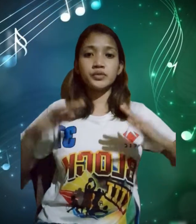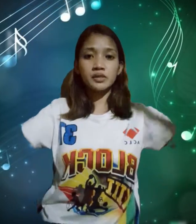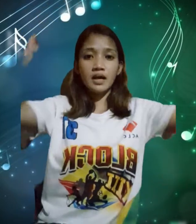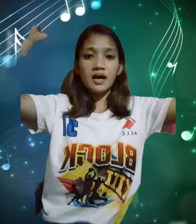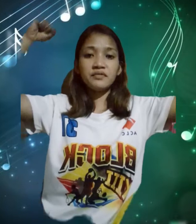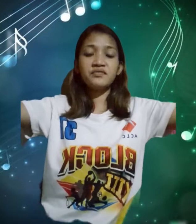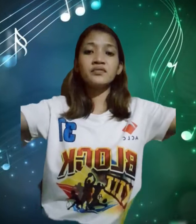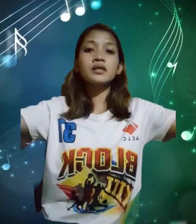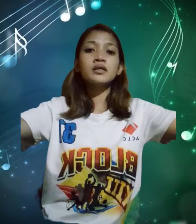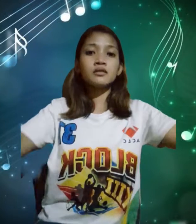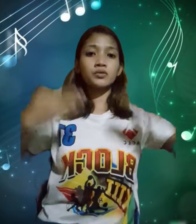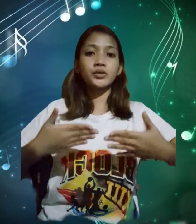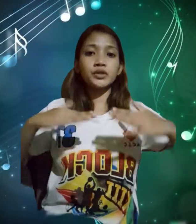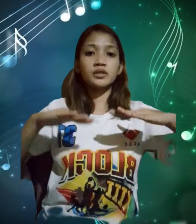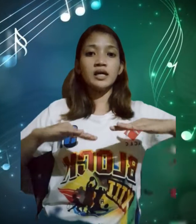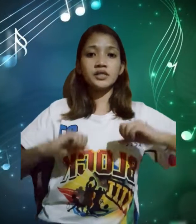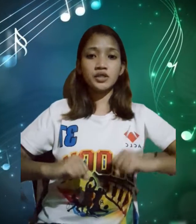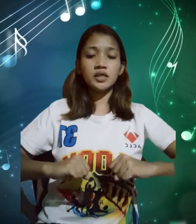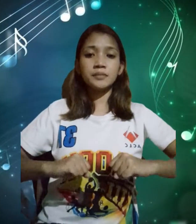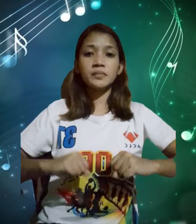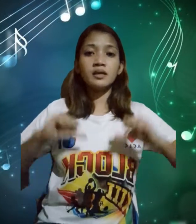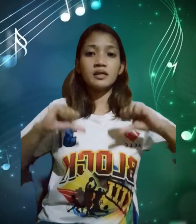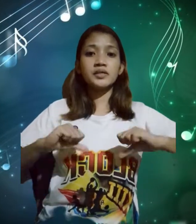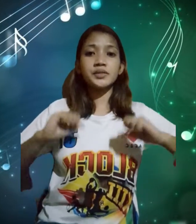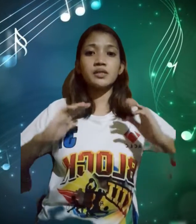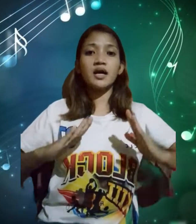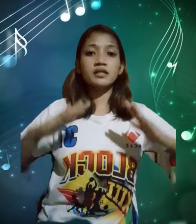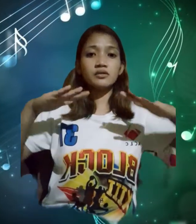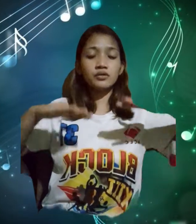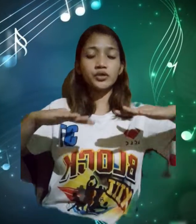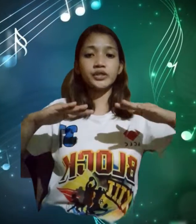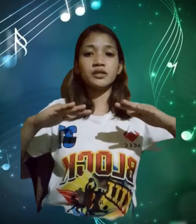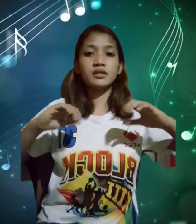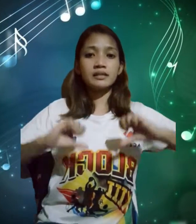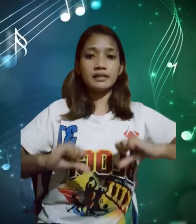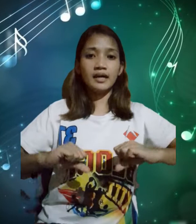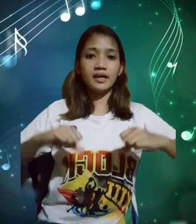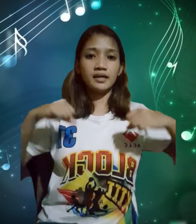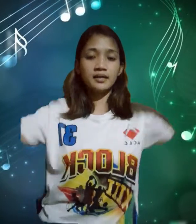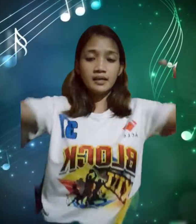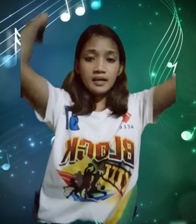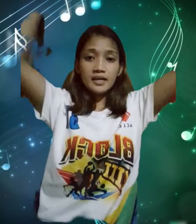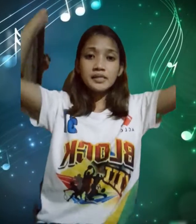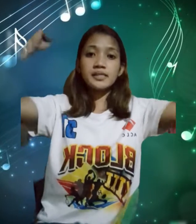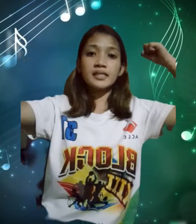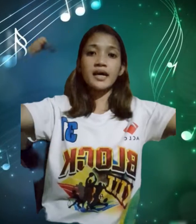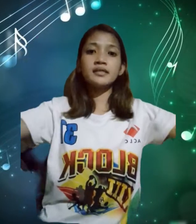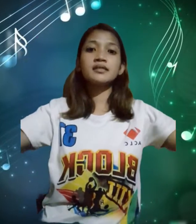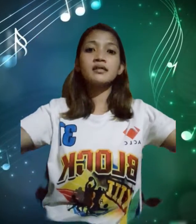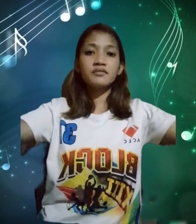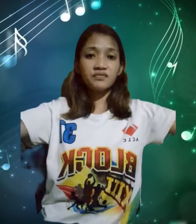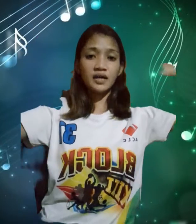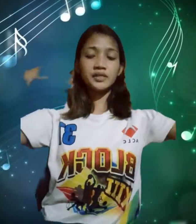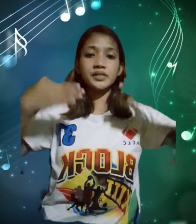who looks after the sheep? He's under the